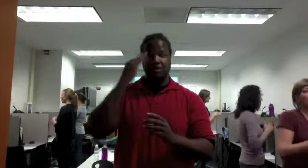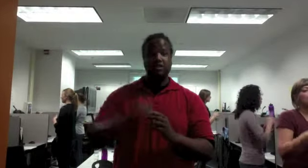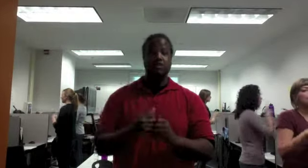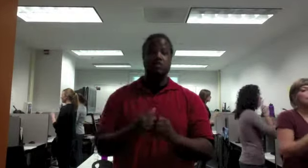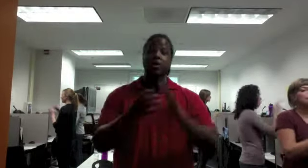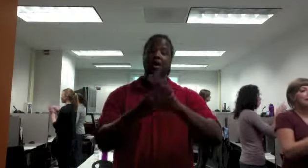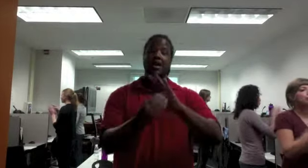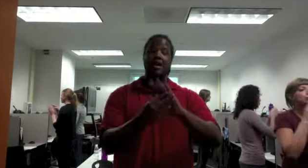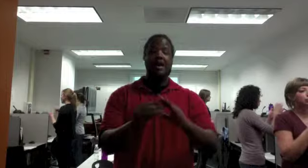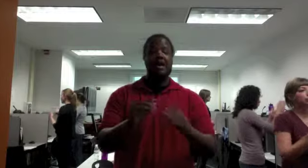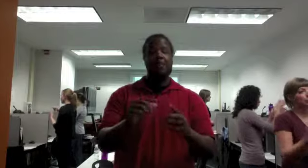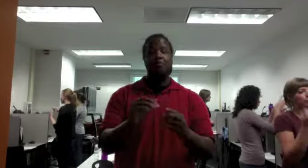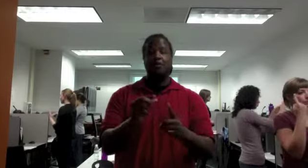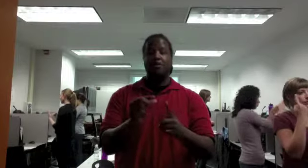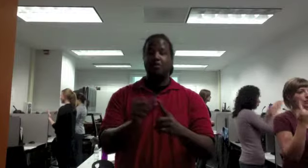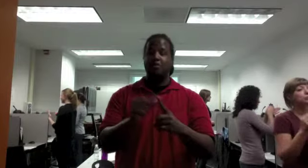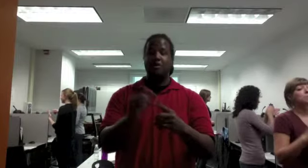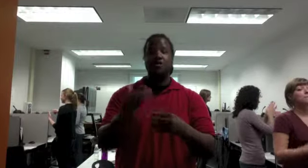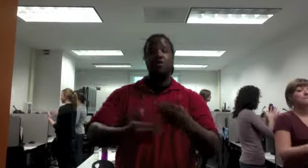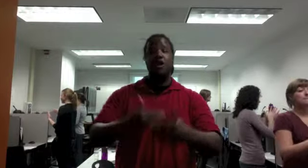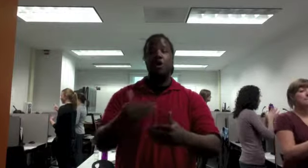down as we go.